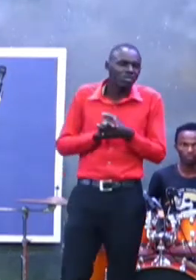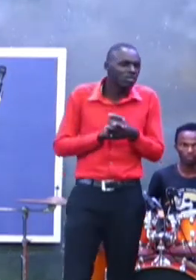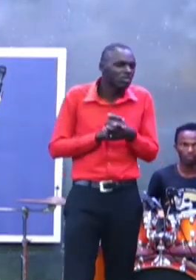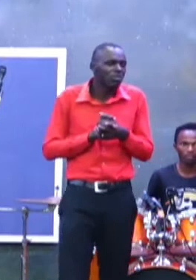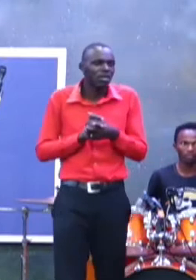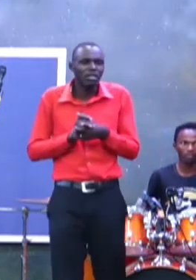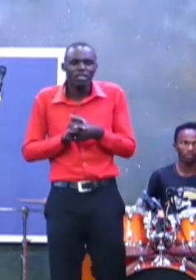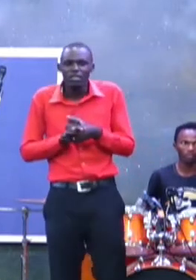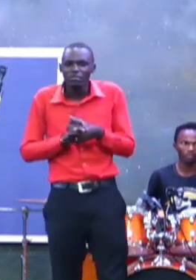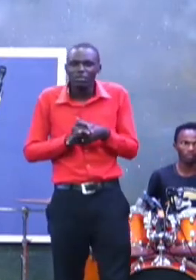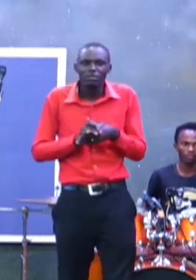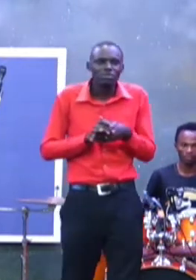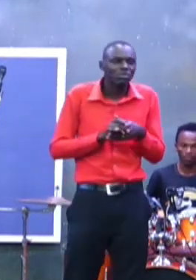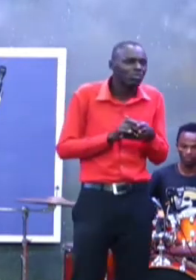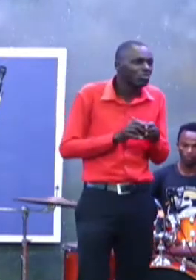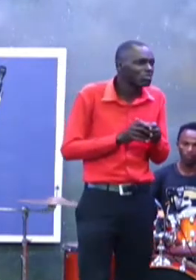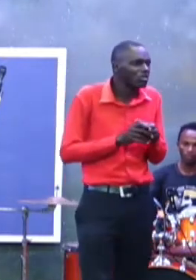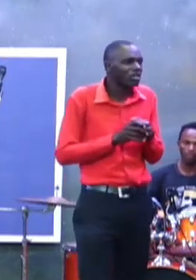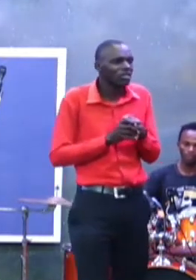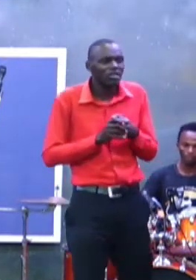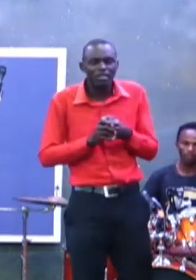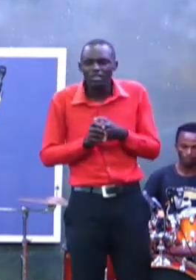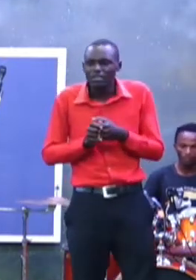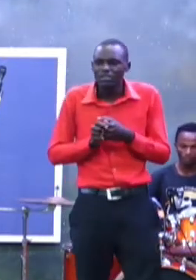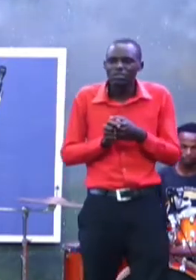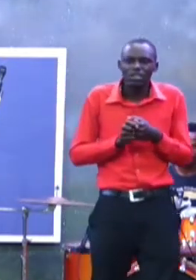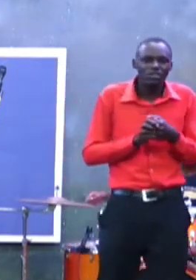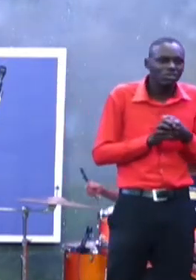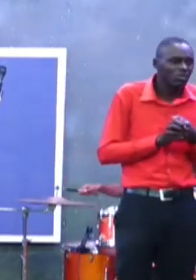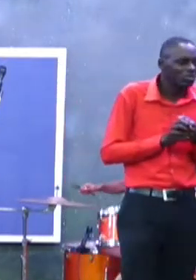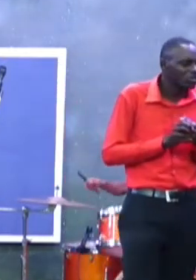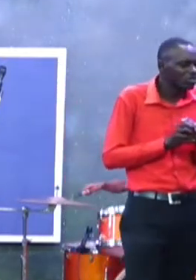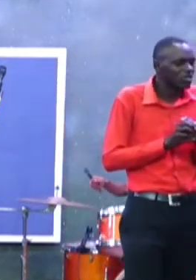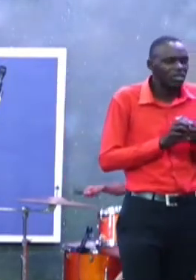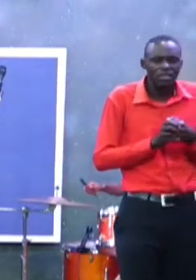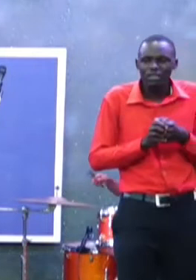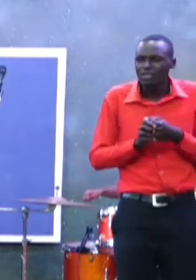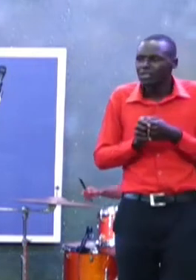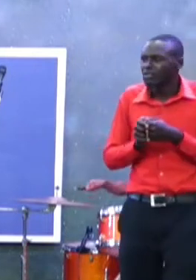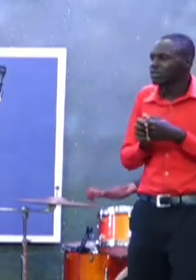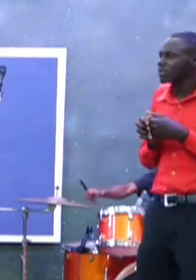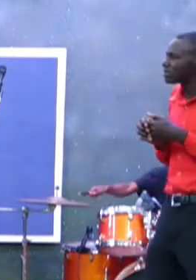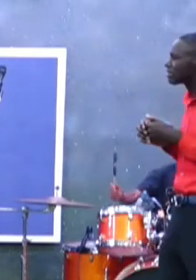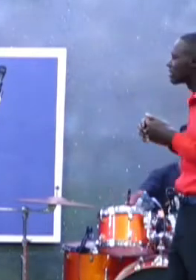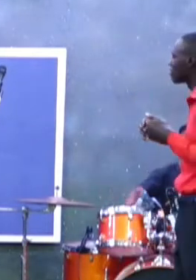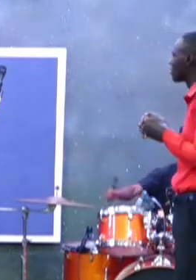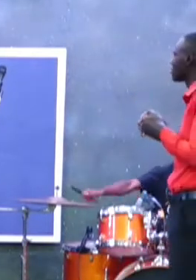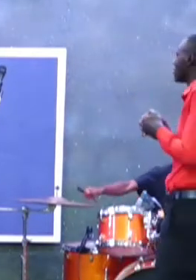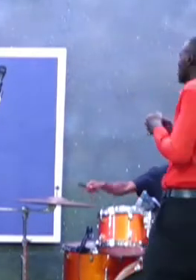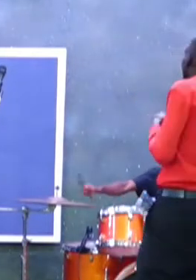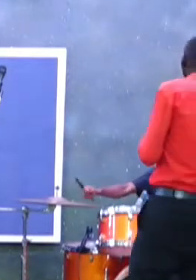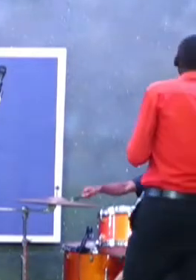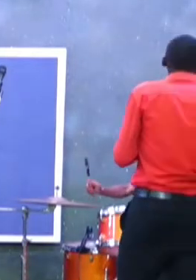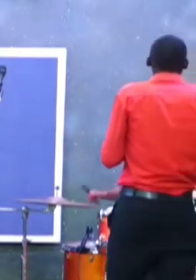taata. Omwoyo omutukuvu nyamba, omwoyo omutukuvu gwe mubeezi, osobola okunyamba